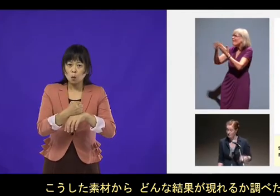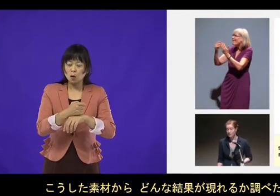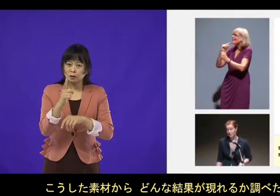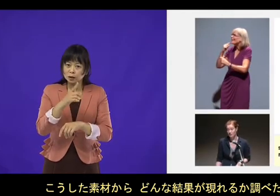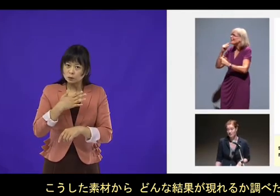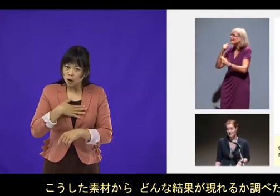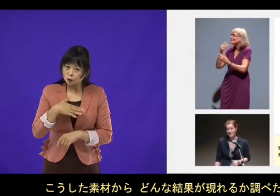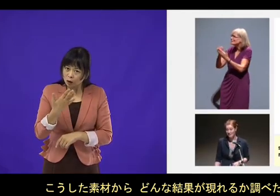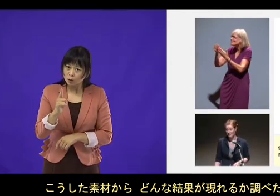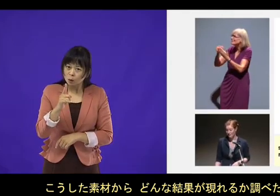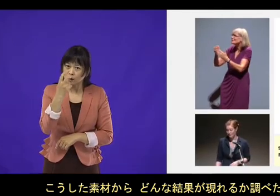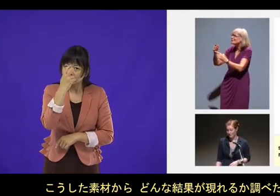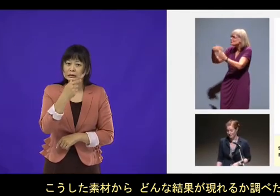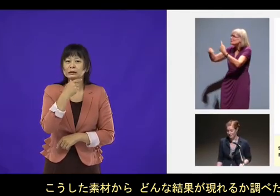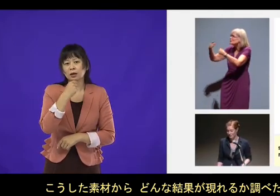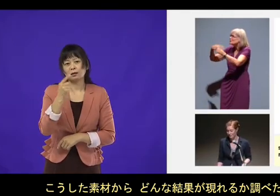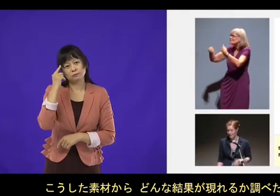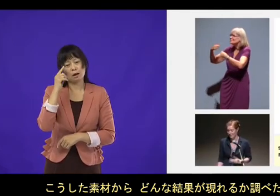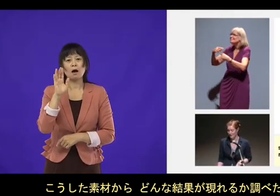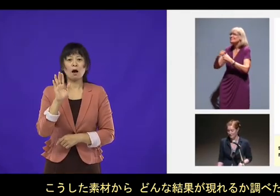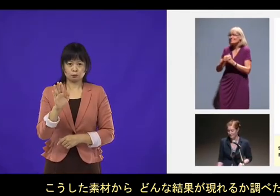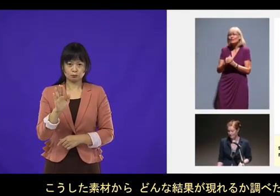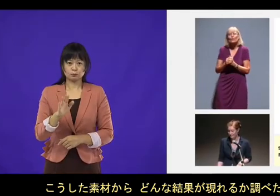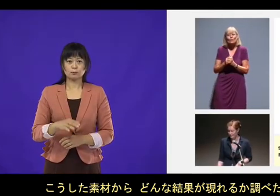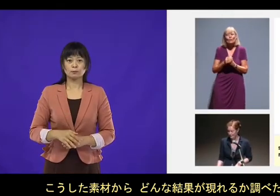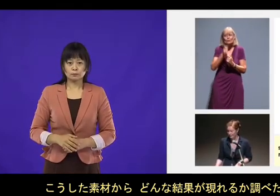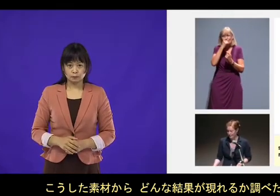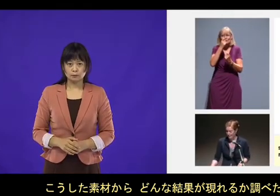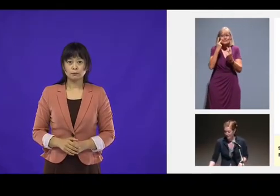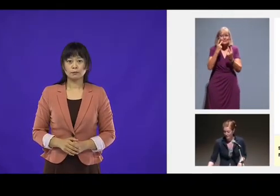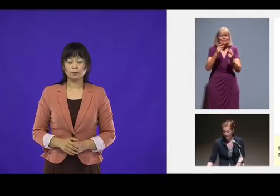be interested to see some of the first results in that matter.